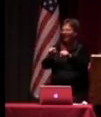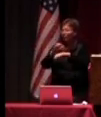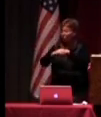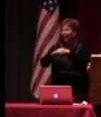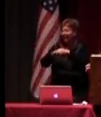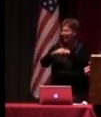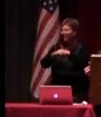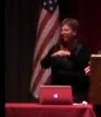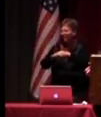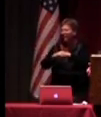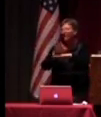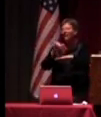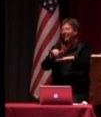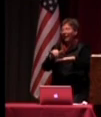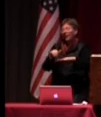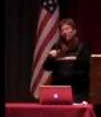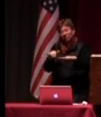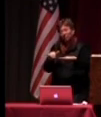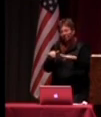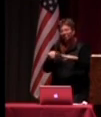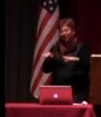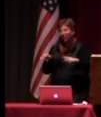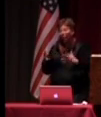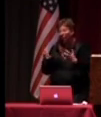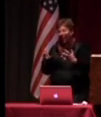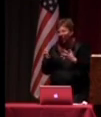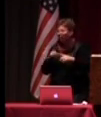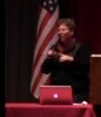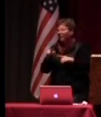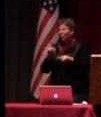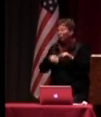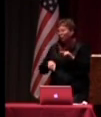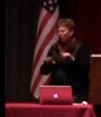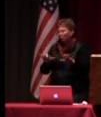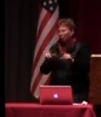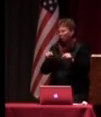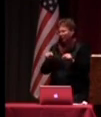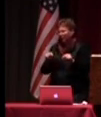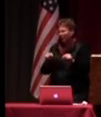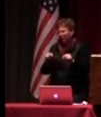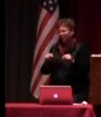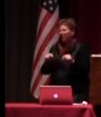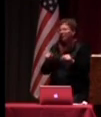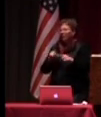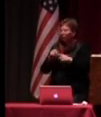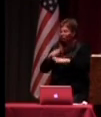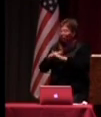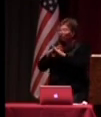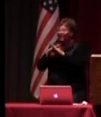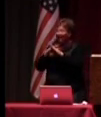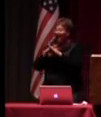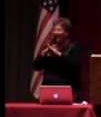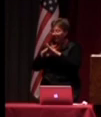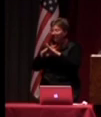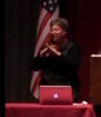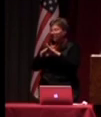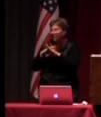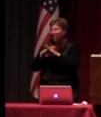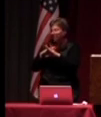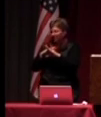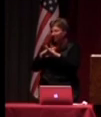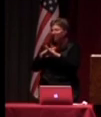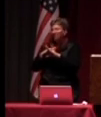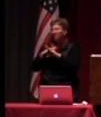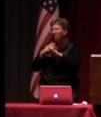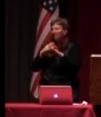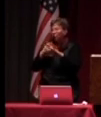have been the ultimate brilliant deed for a French leader, he simply could not do so. To protect the invasion flotilla that he wanted to build from the